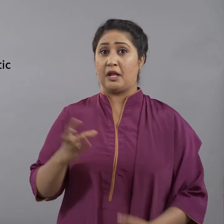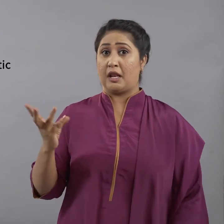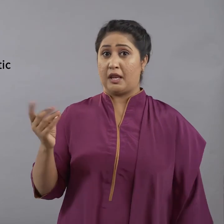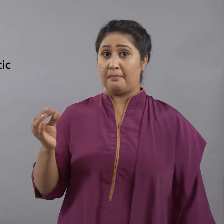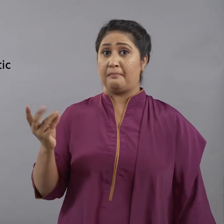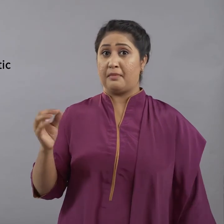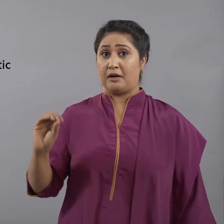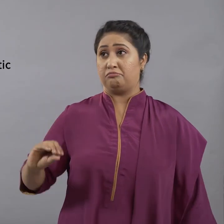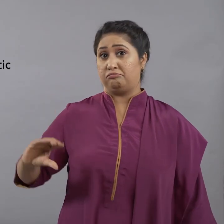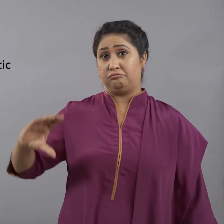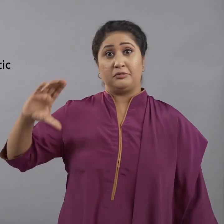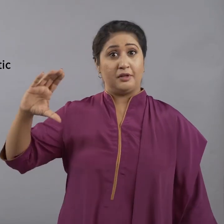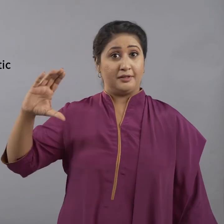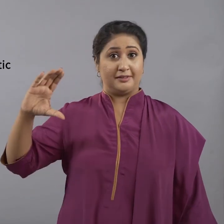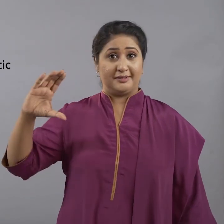Largest.